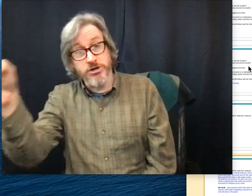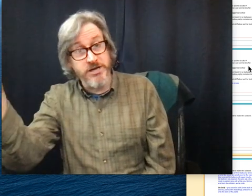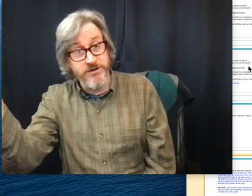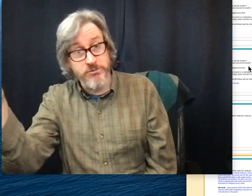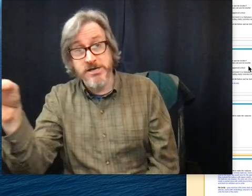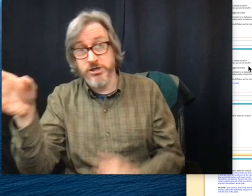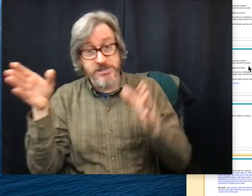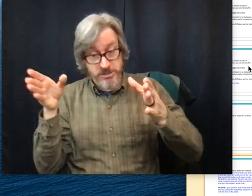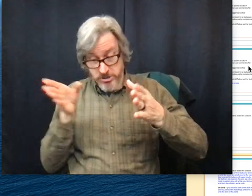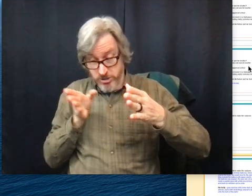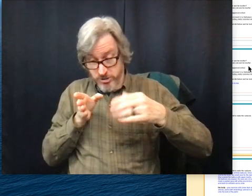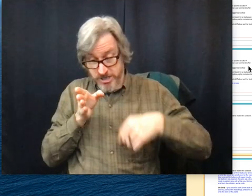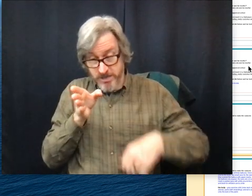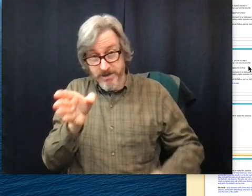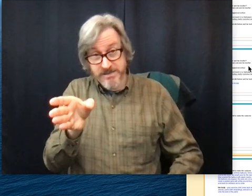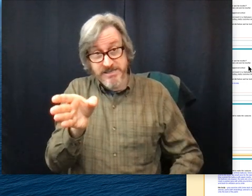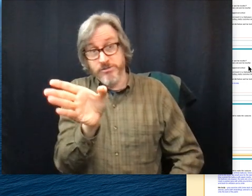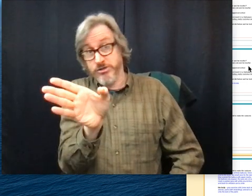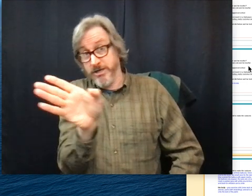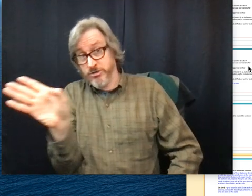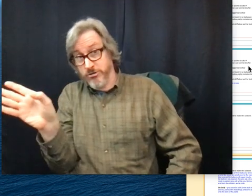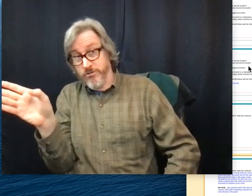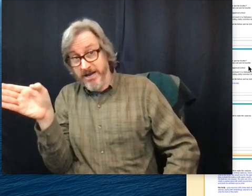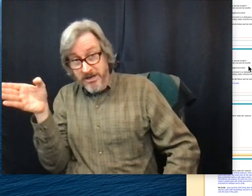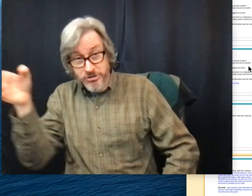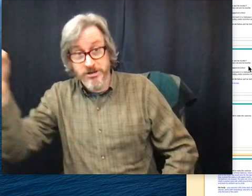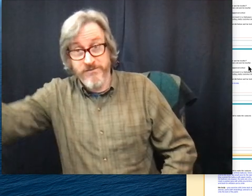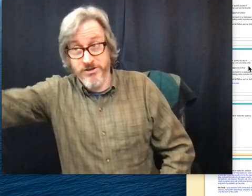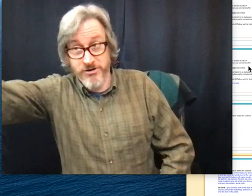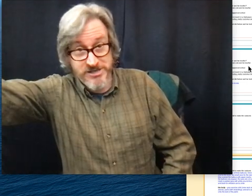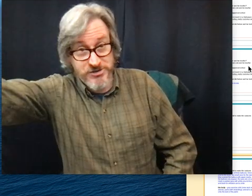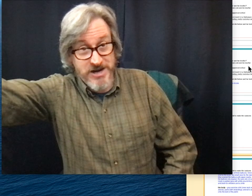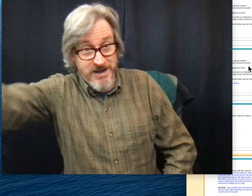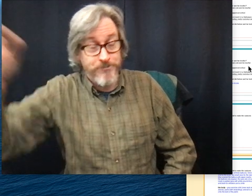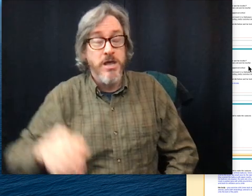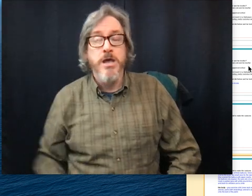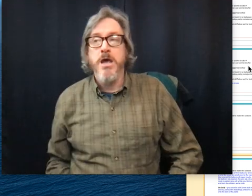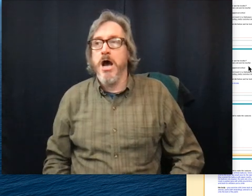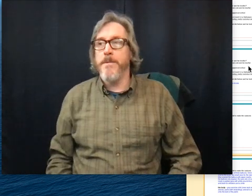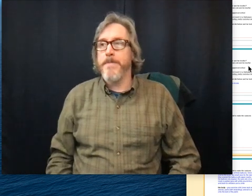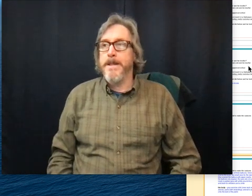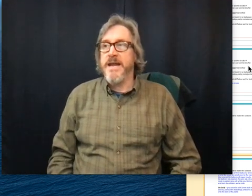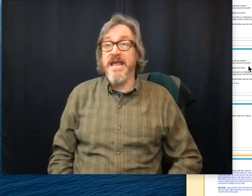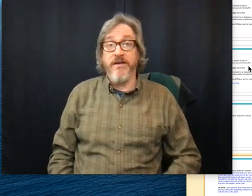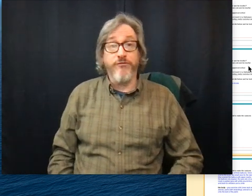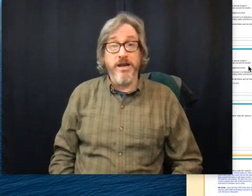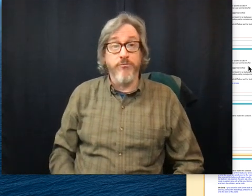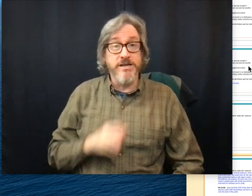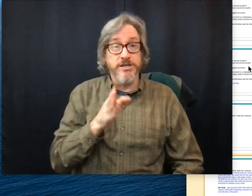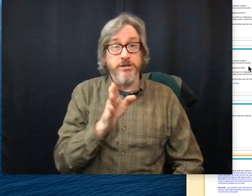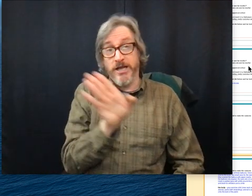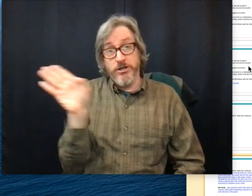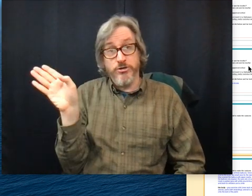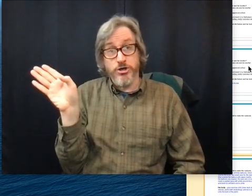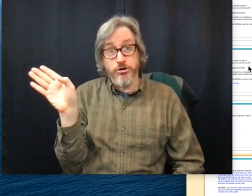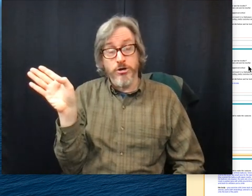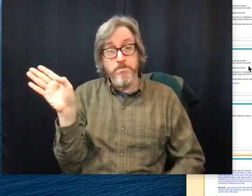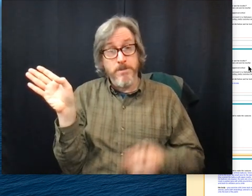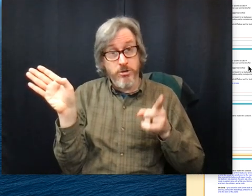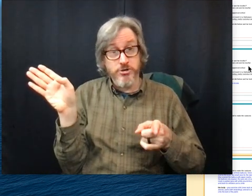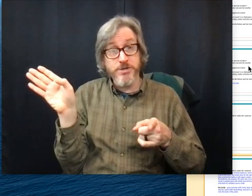Once you start giving directions, you're keeping on the same street, turn right, turn left, and you're heading straight again. If for any reason, like